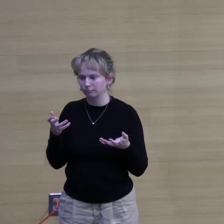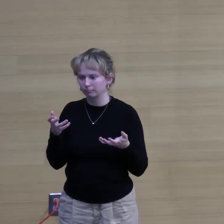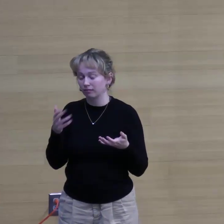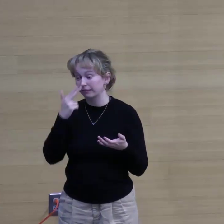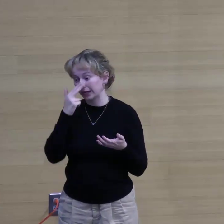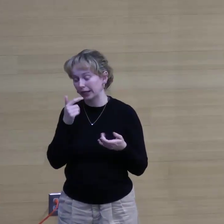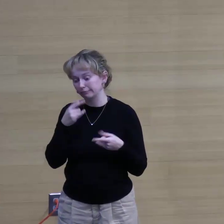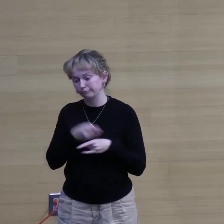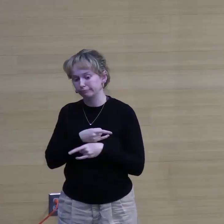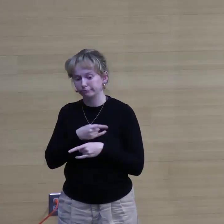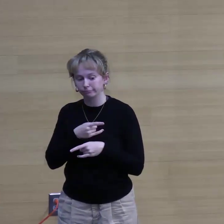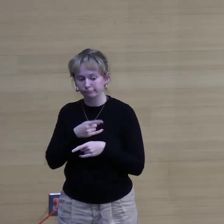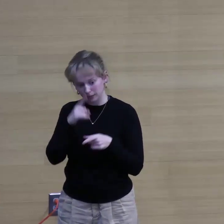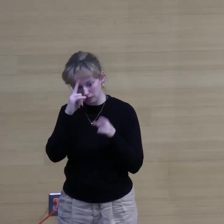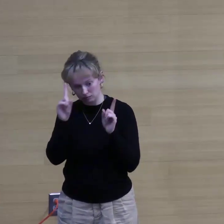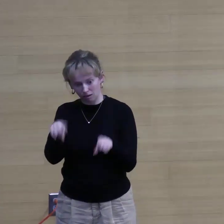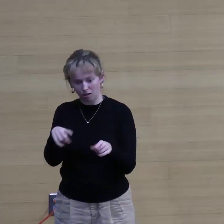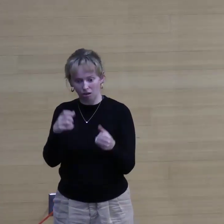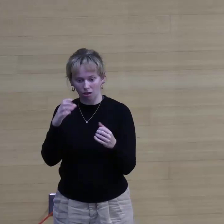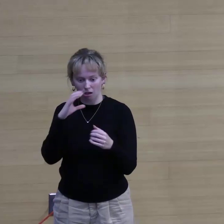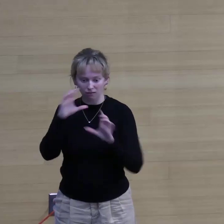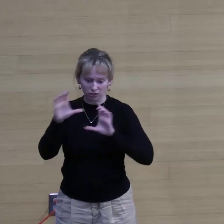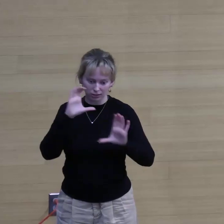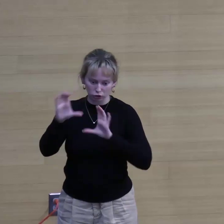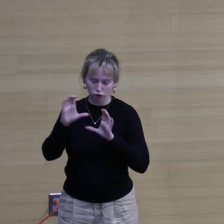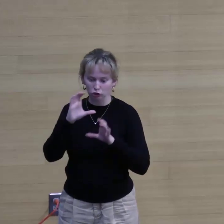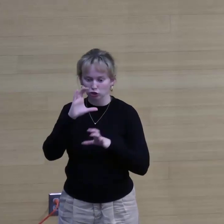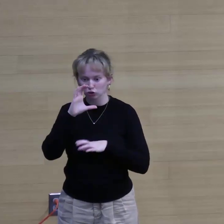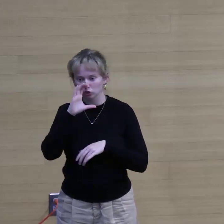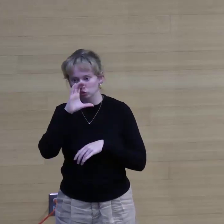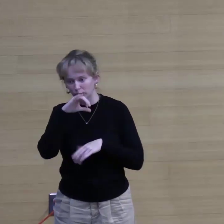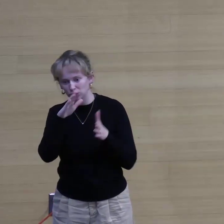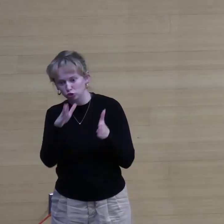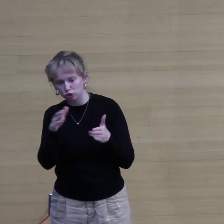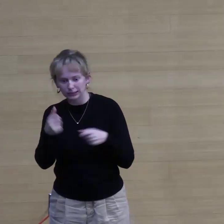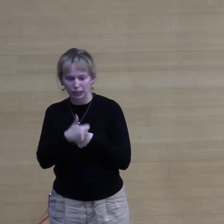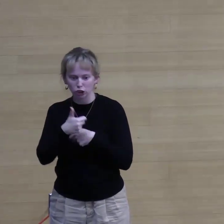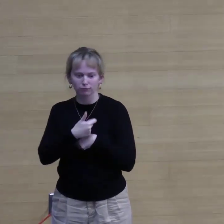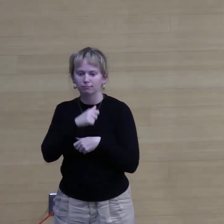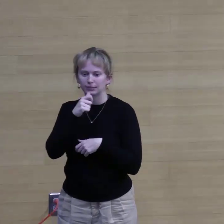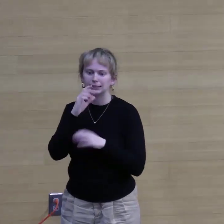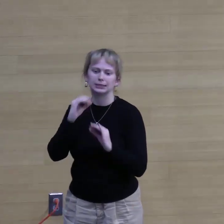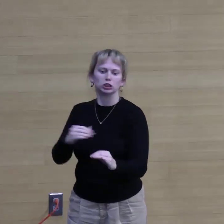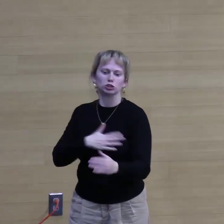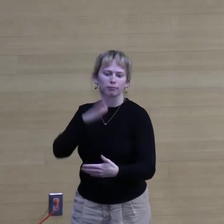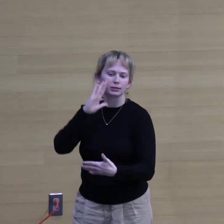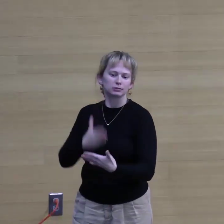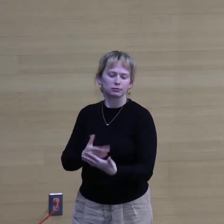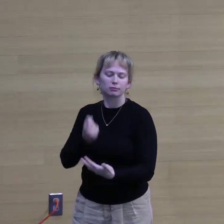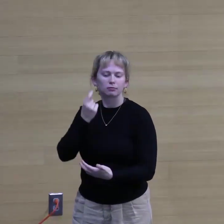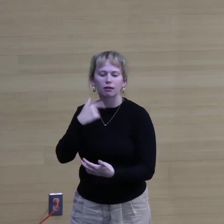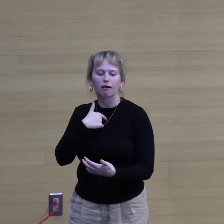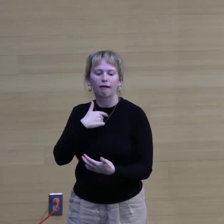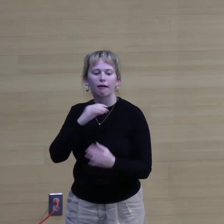funny enough, it goes into the whole consent conversation and stranger danger. I didn't teach my son stranger danger. I taught him